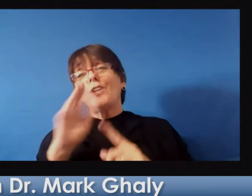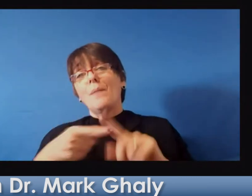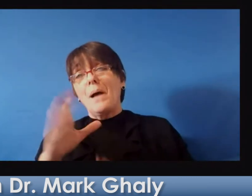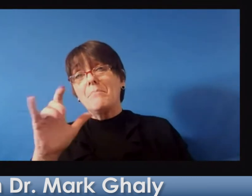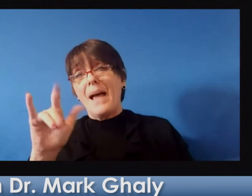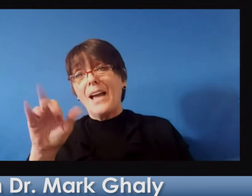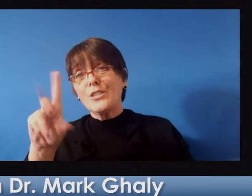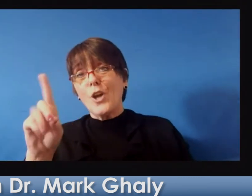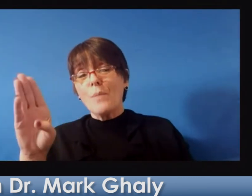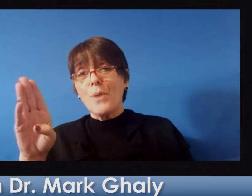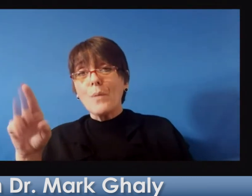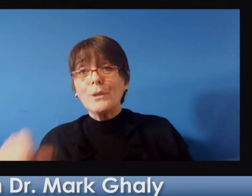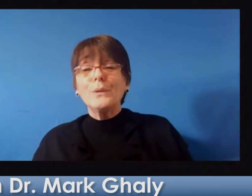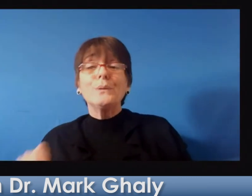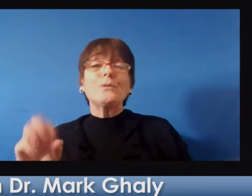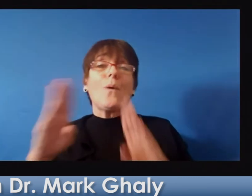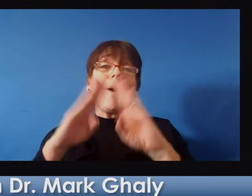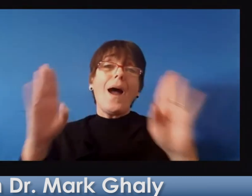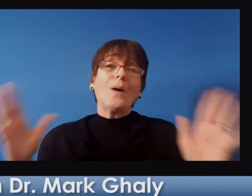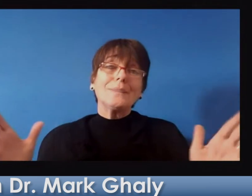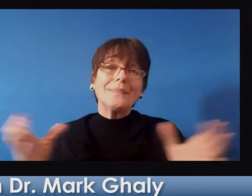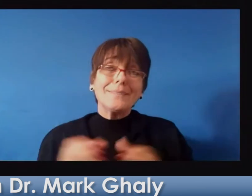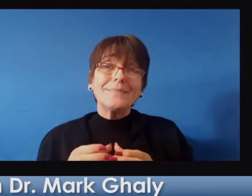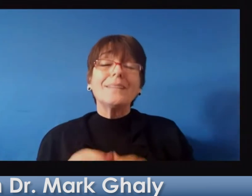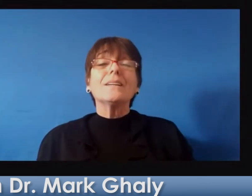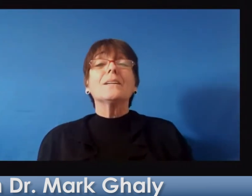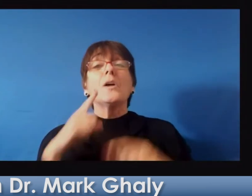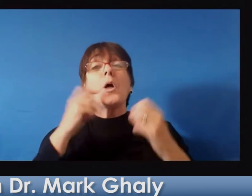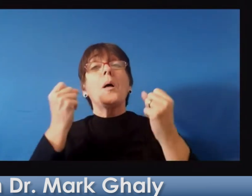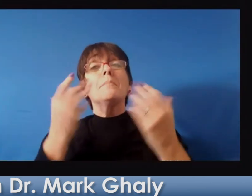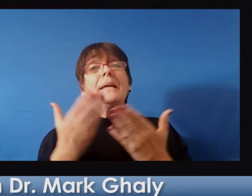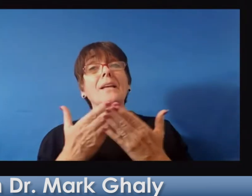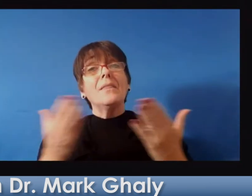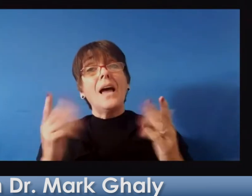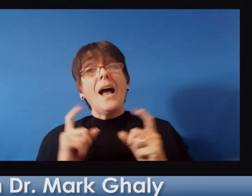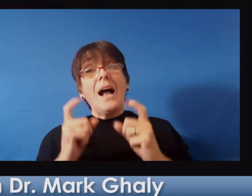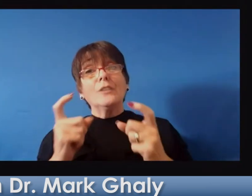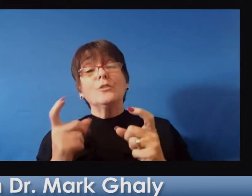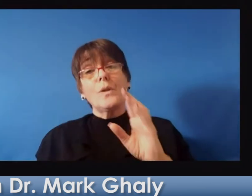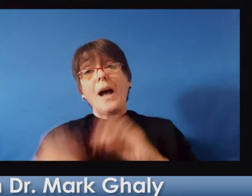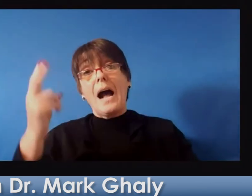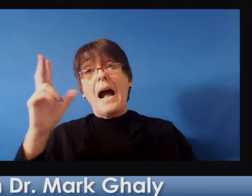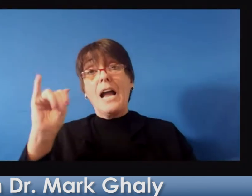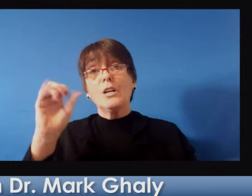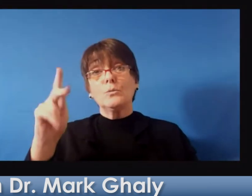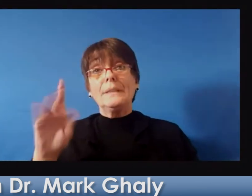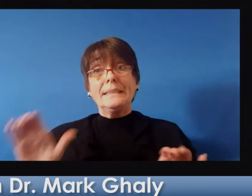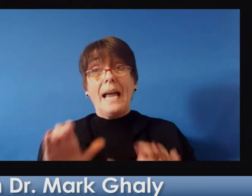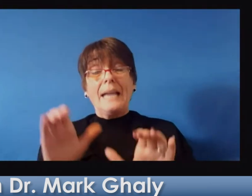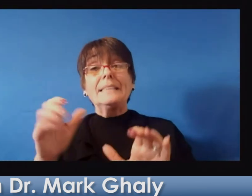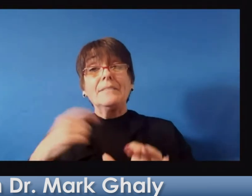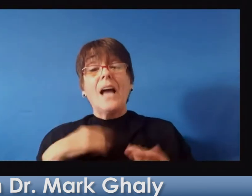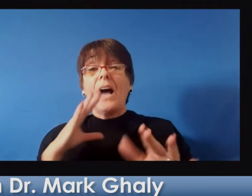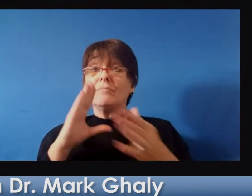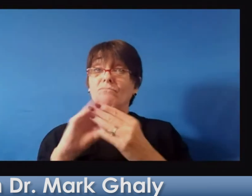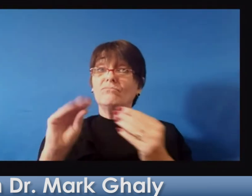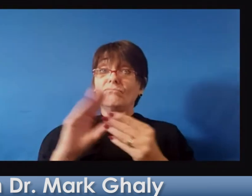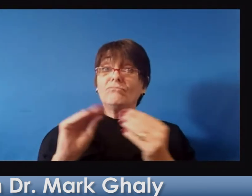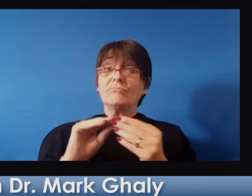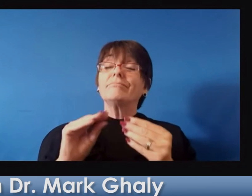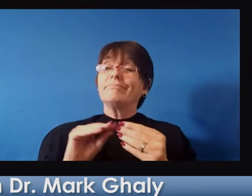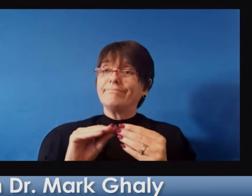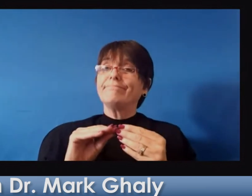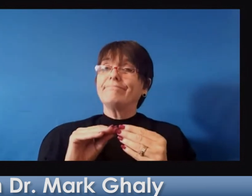them household gatherings. Certainly many of the attributes of the higher risk activities that I outlined earlier go